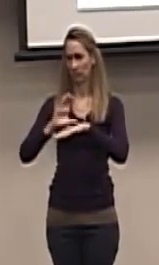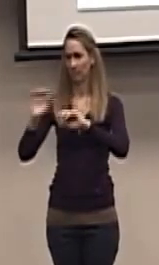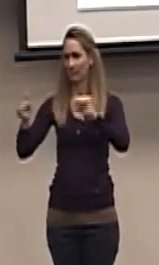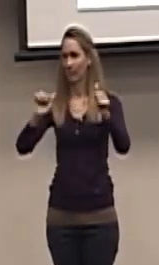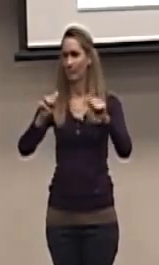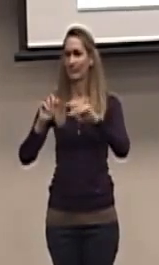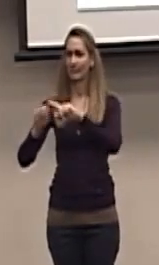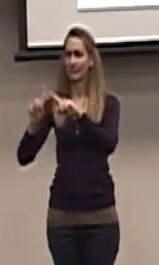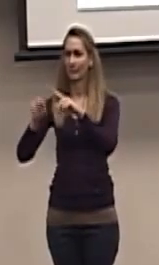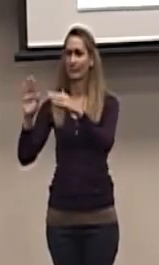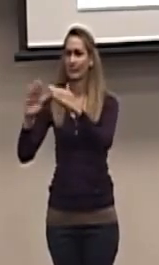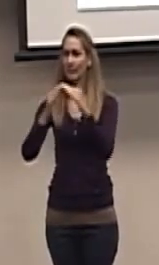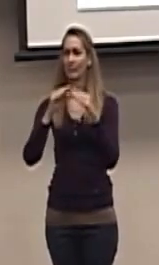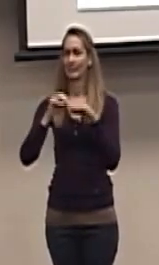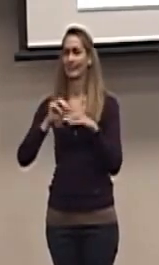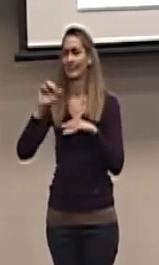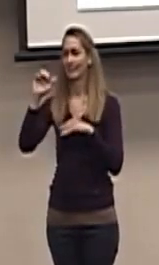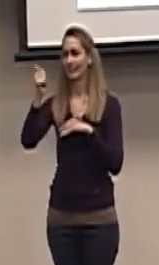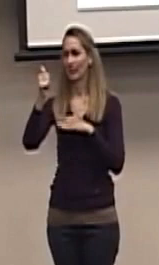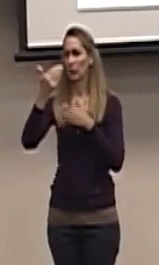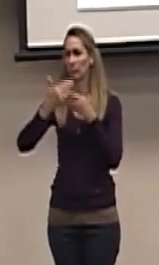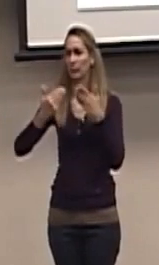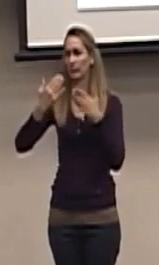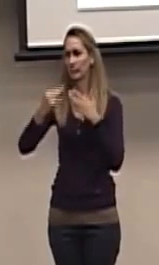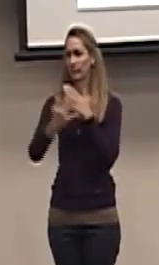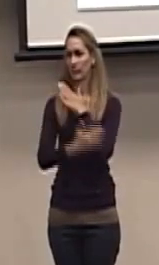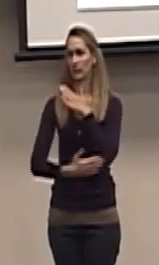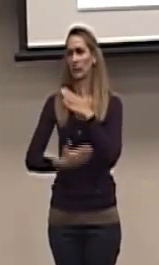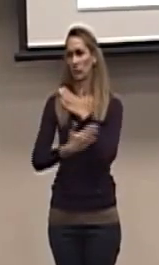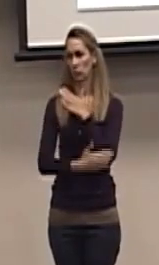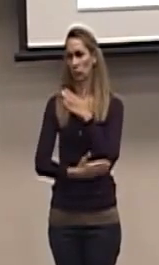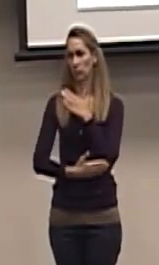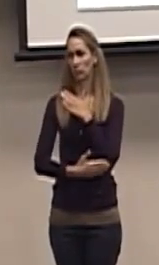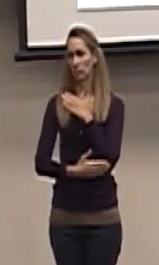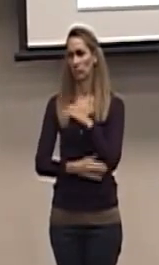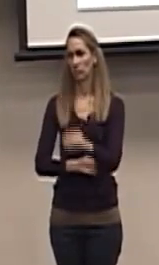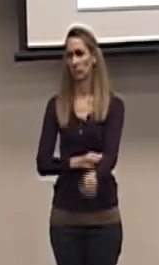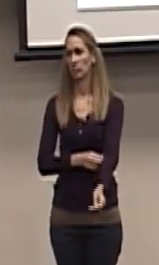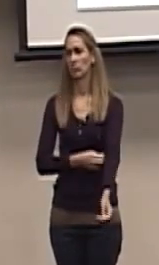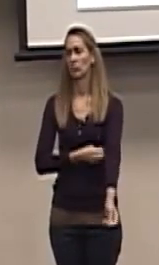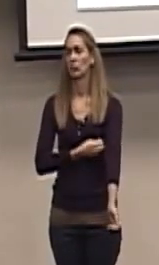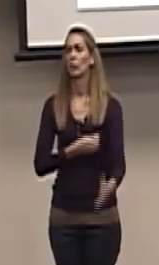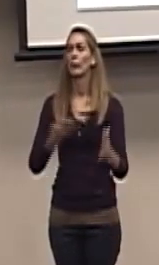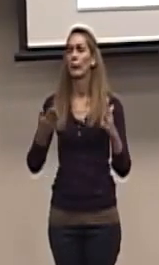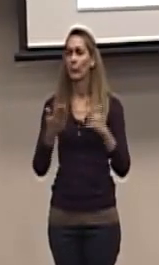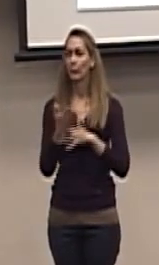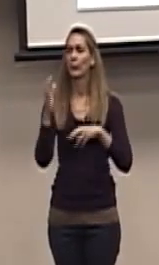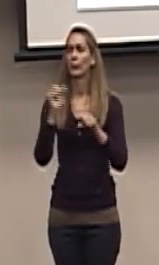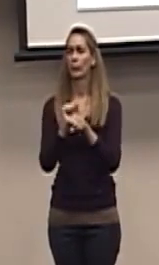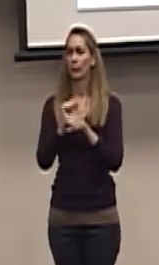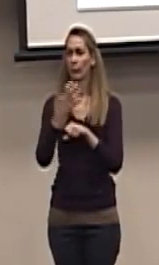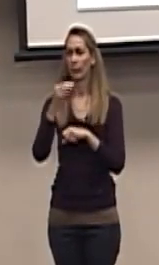in the 10 regions of the country through the effort and initiatives of Ghana Bible College.